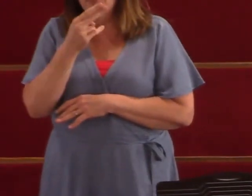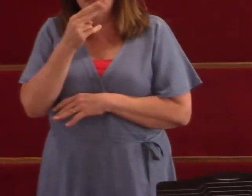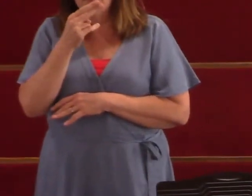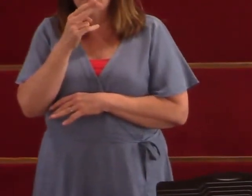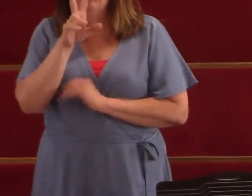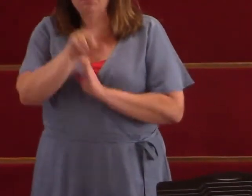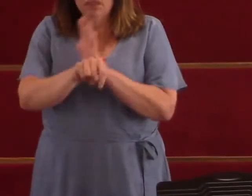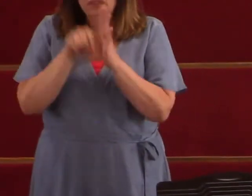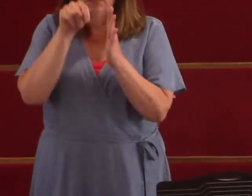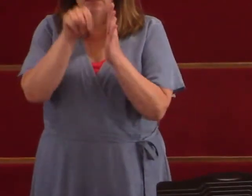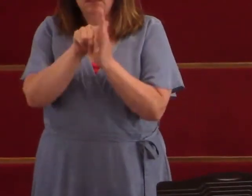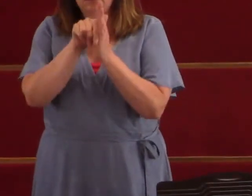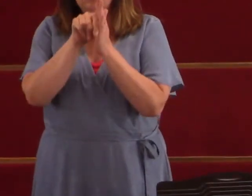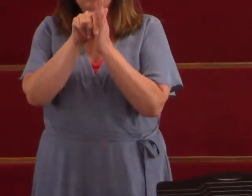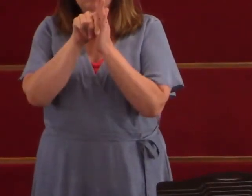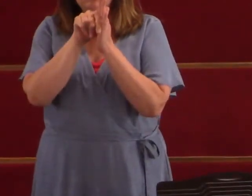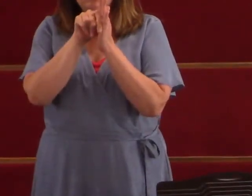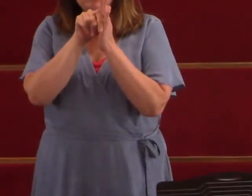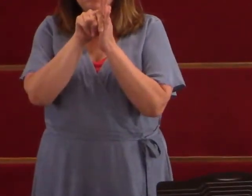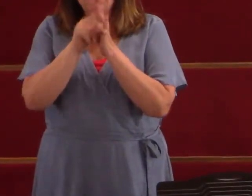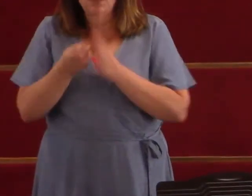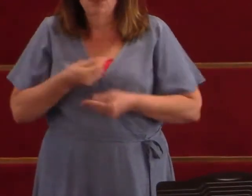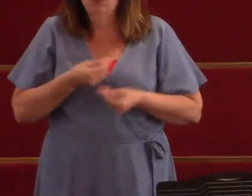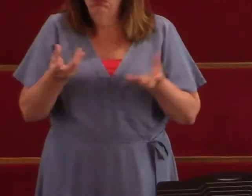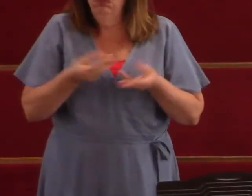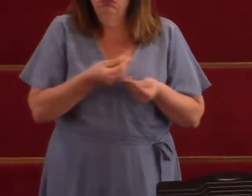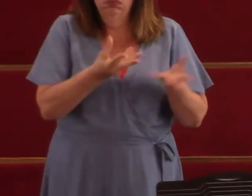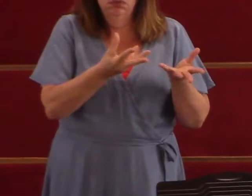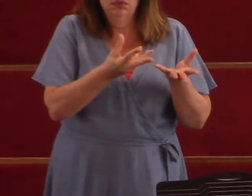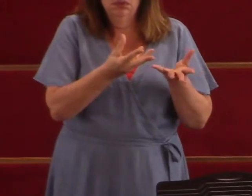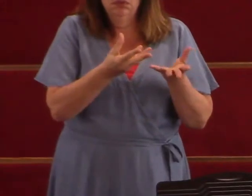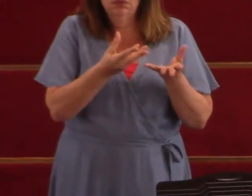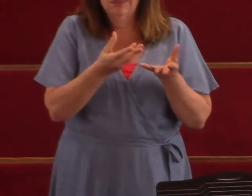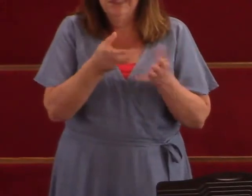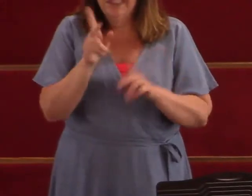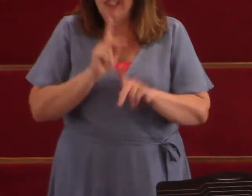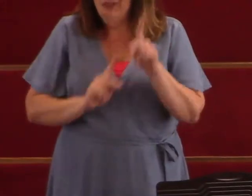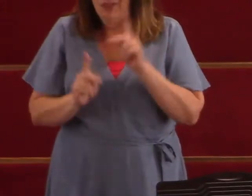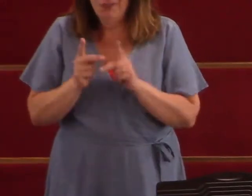Take it to our shut-ins that maybe don't have